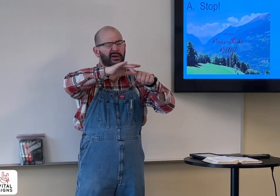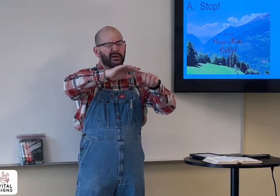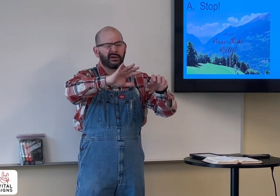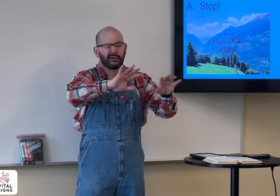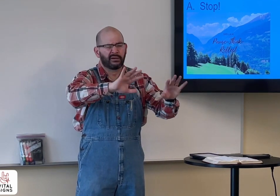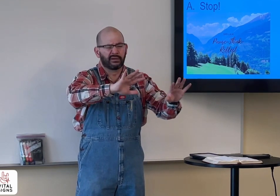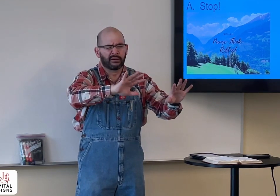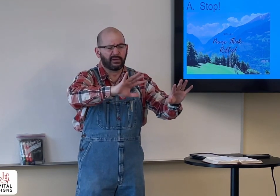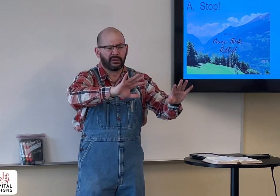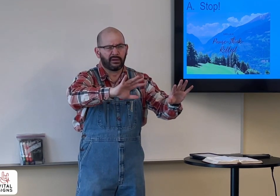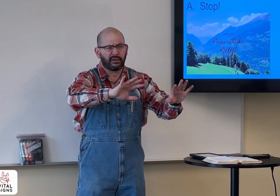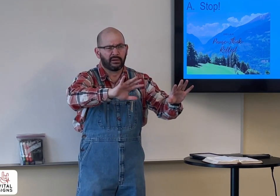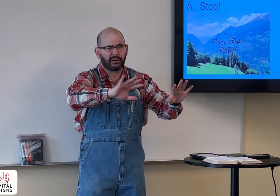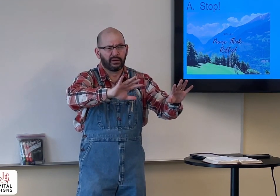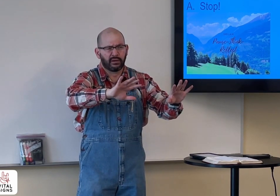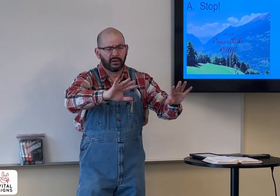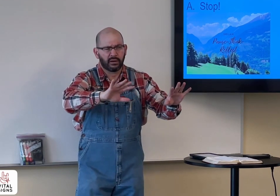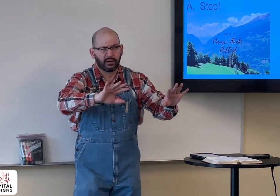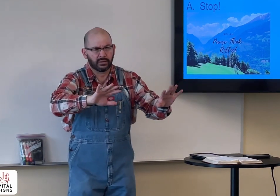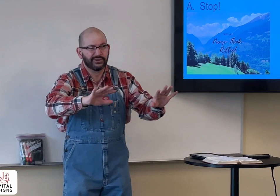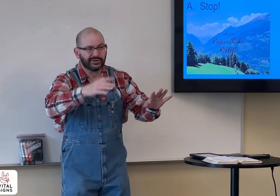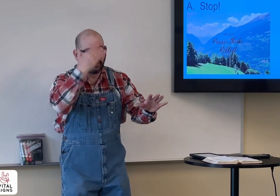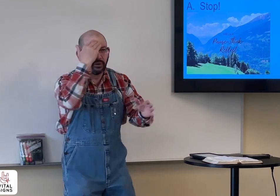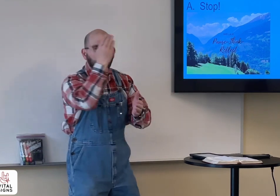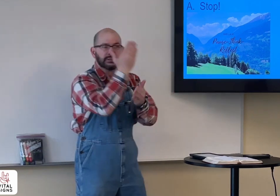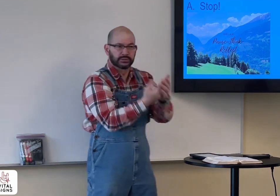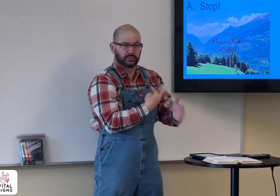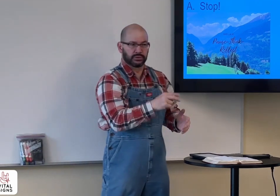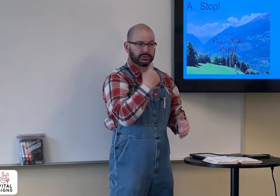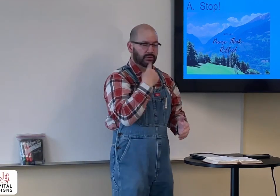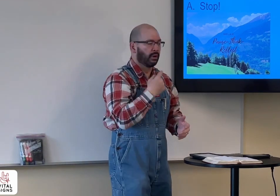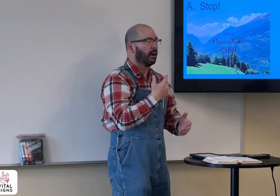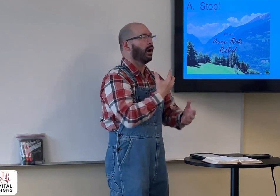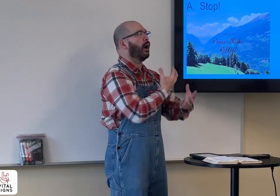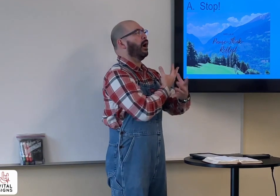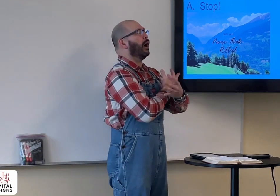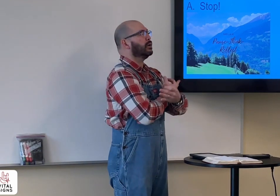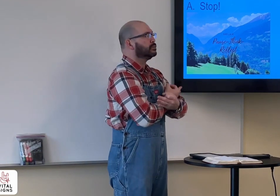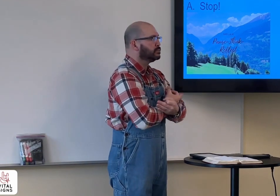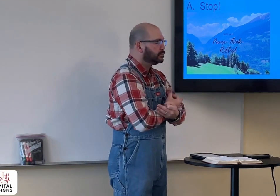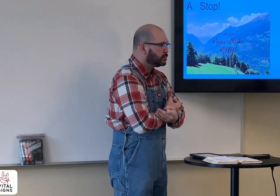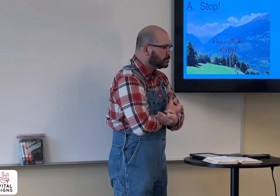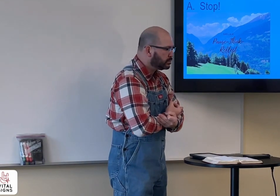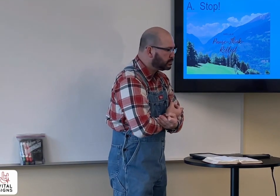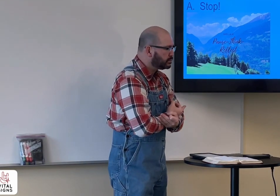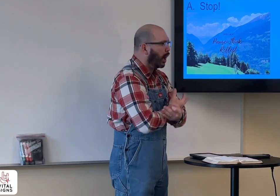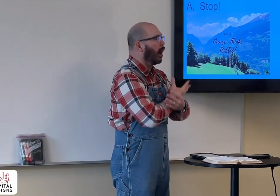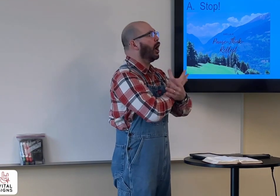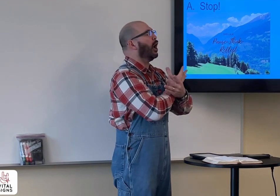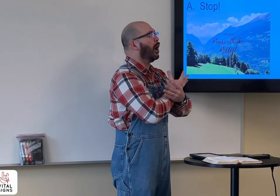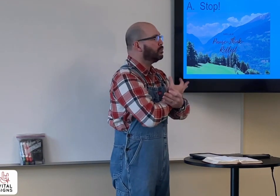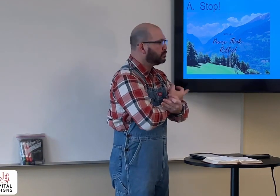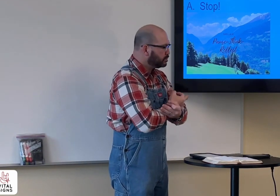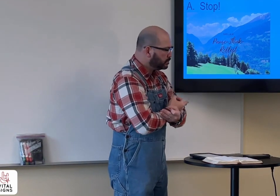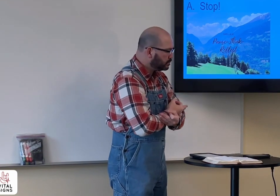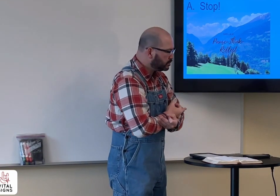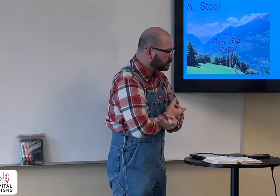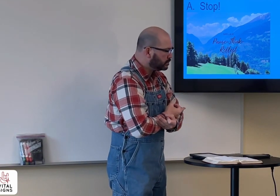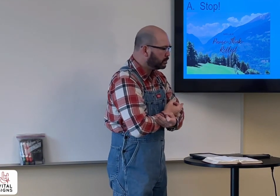meditate, it doesn't mean to have our brains empty, you know, not think about anything. Just sit there and not and have an empty head